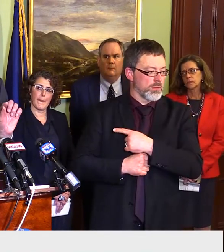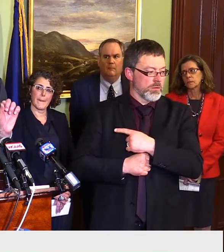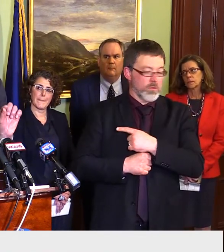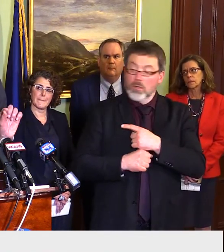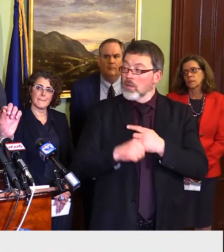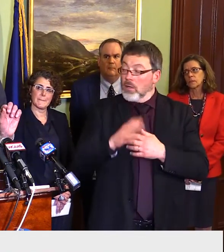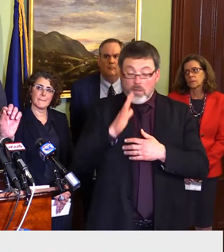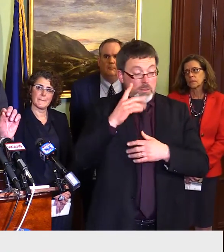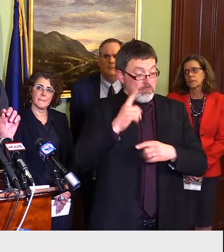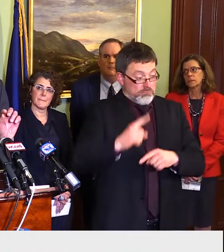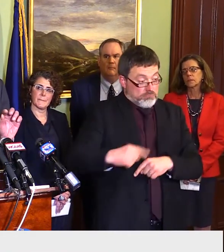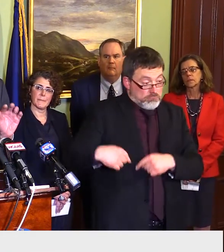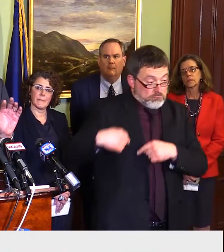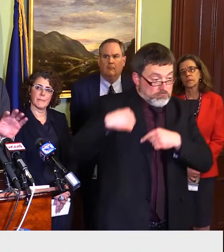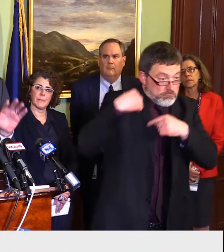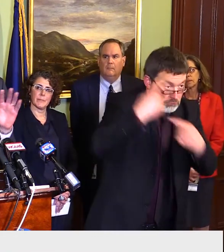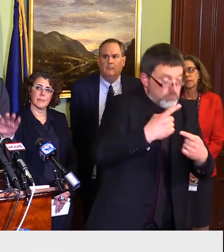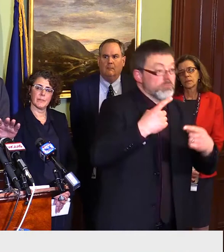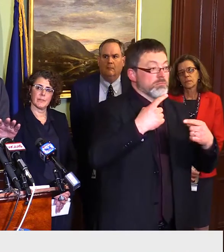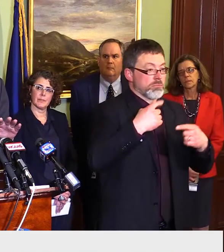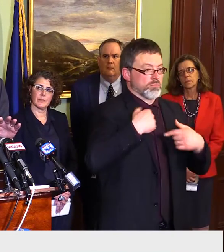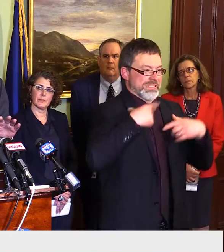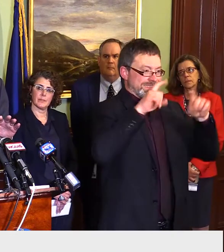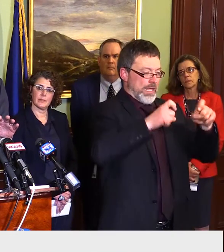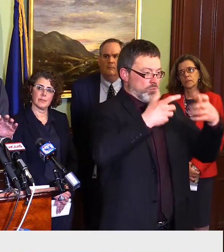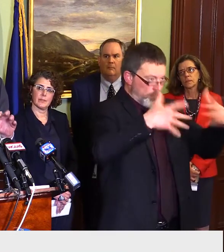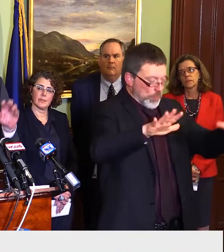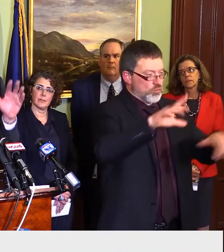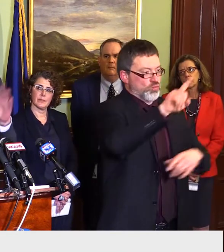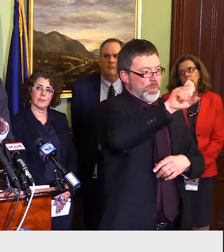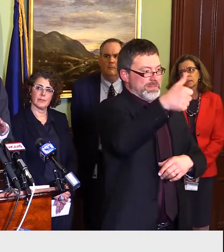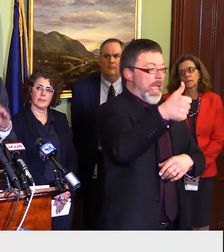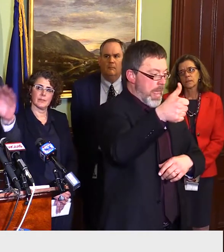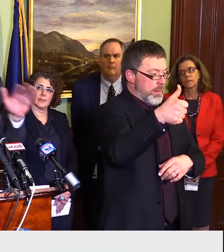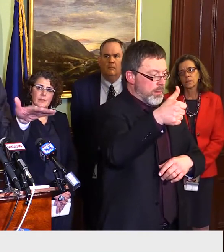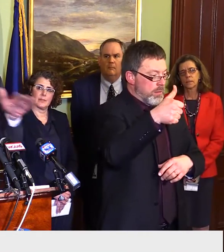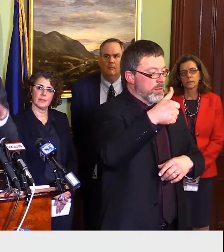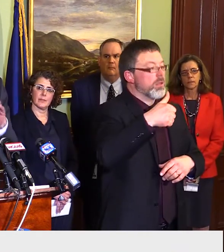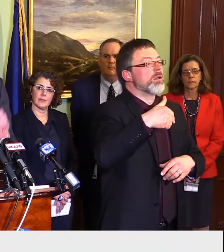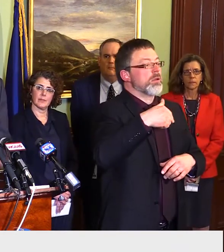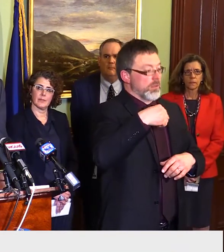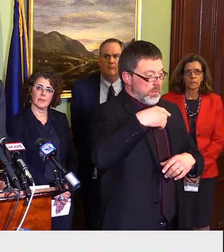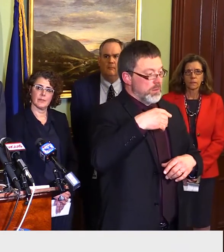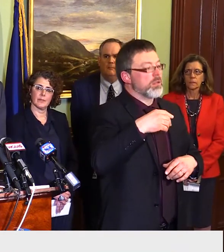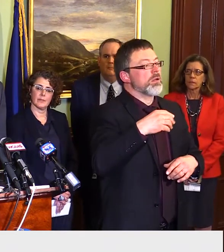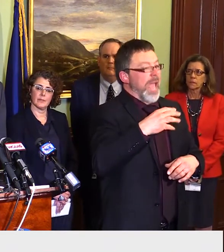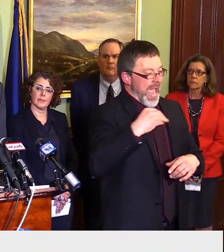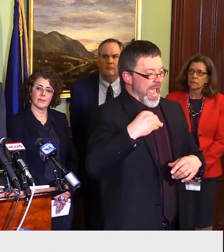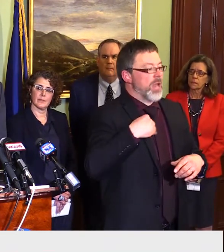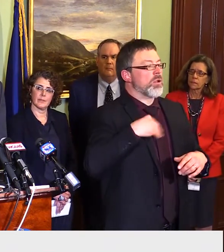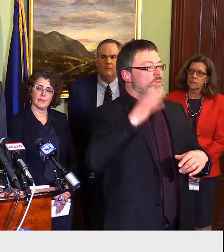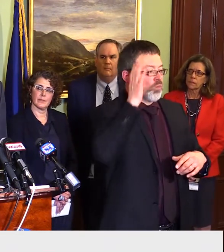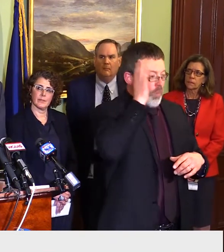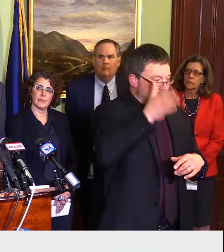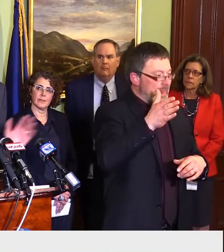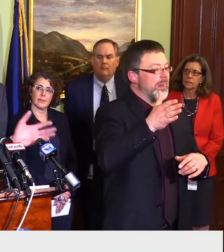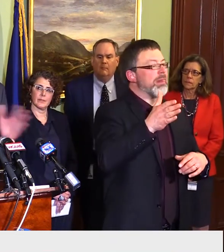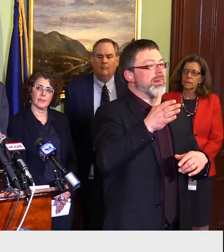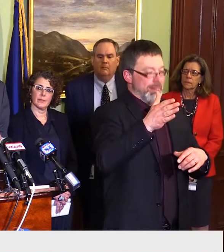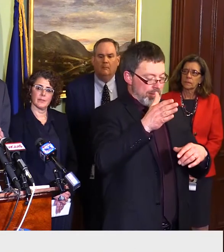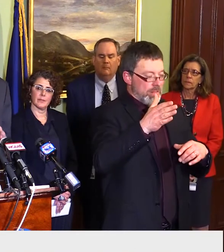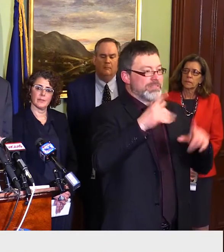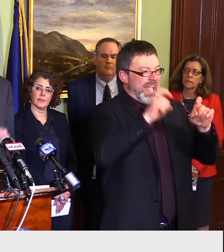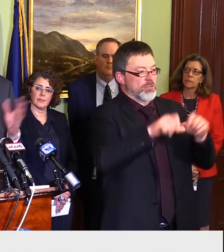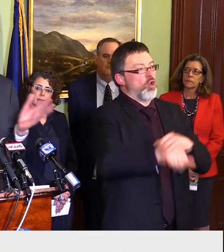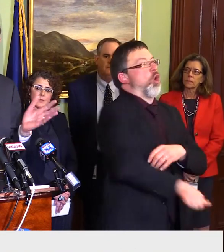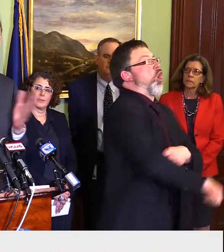We've made sure to make this a clinical judgment of the clinician that the patient has been connected with. So I can't speak